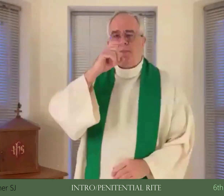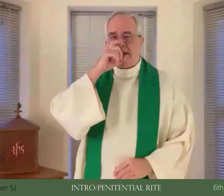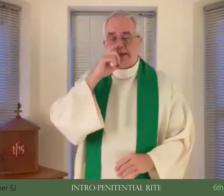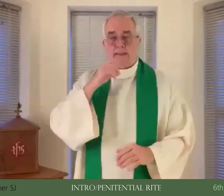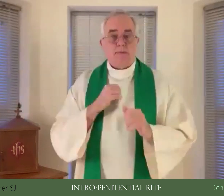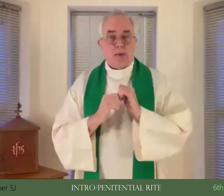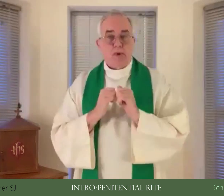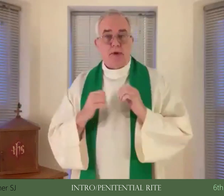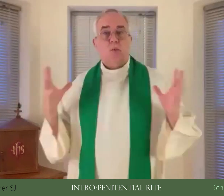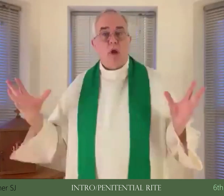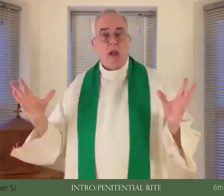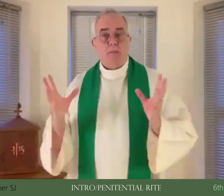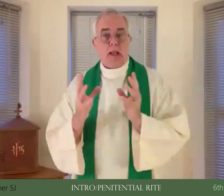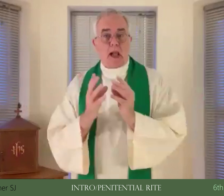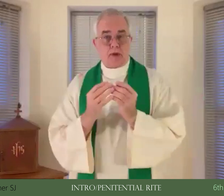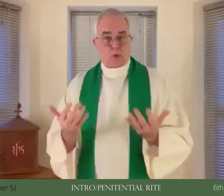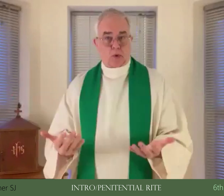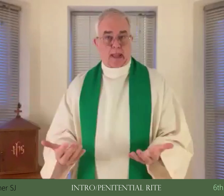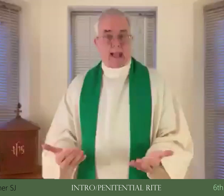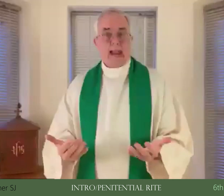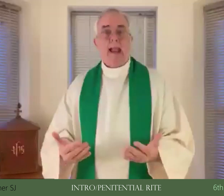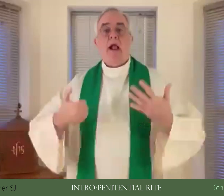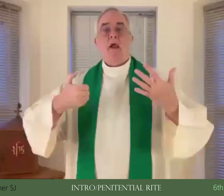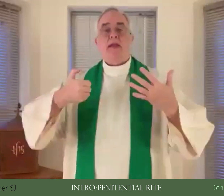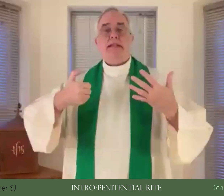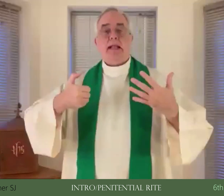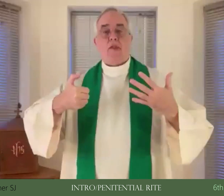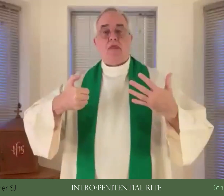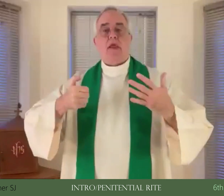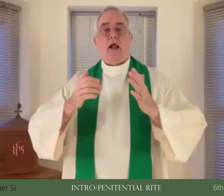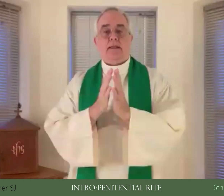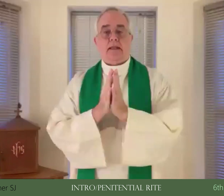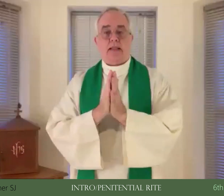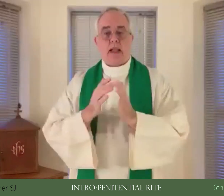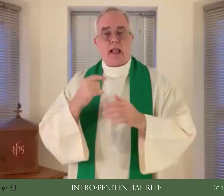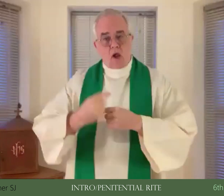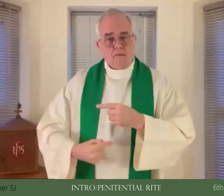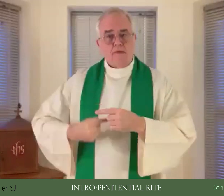My sisters, my brother, we come together today, the sixth Sunday of the